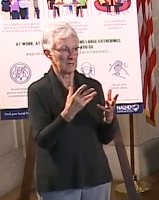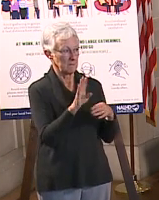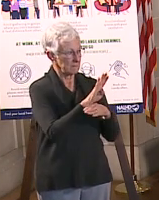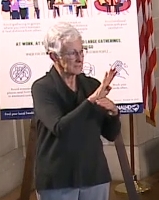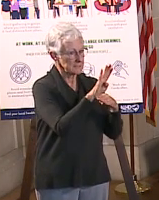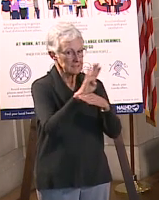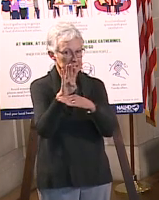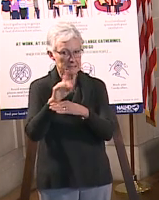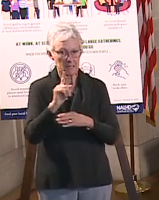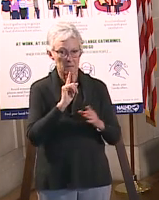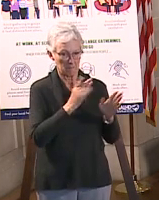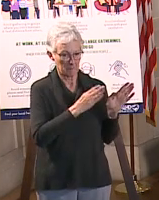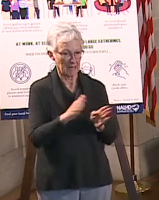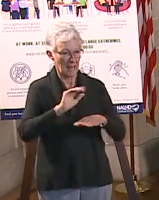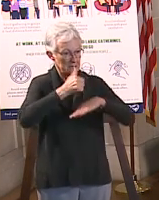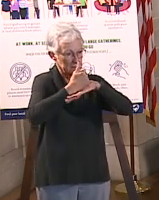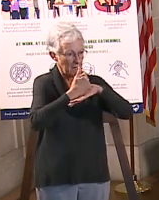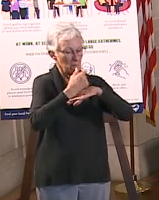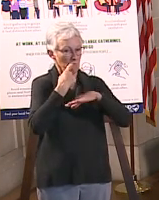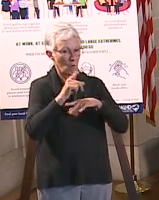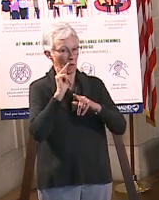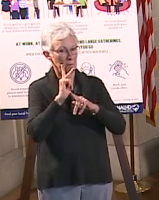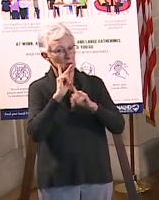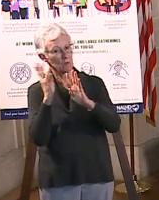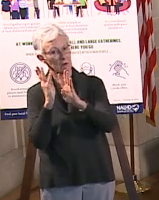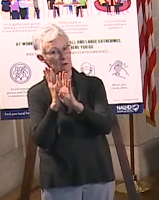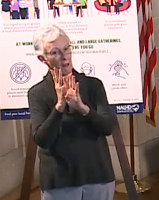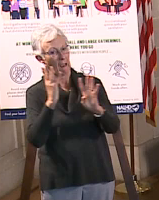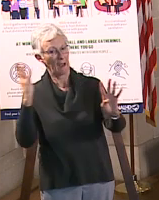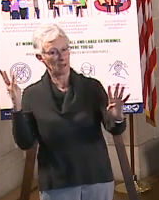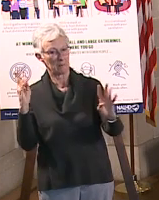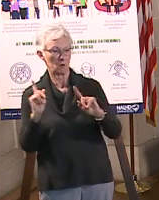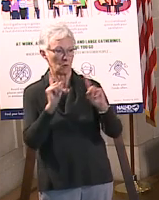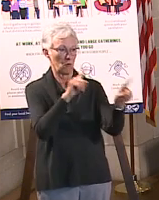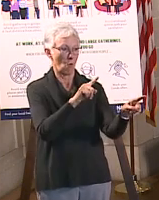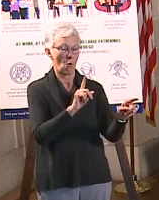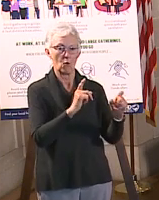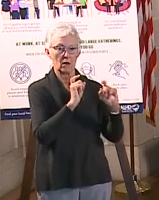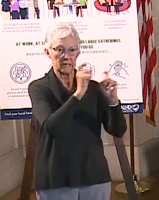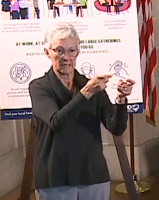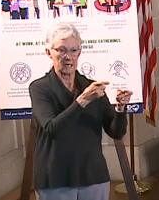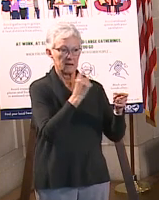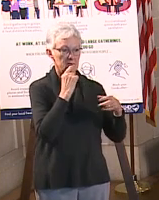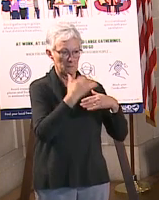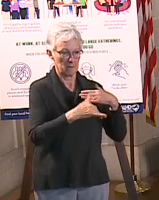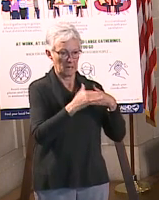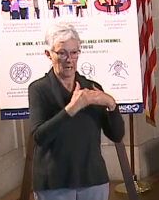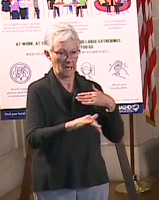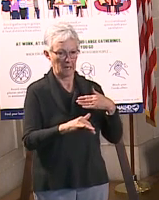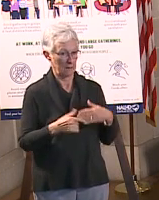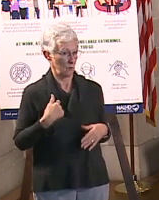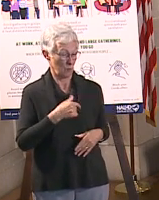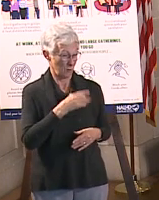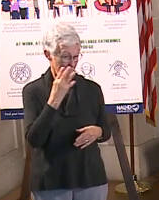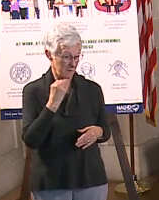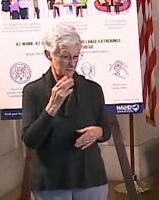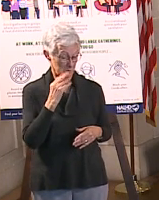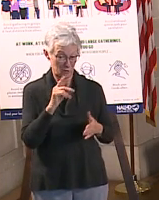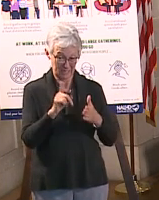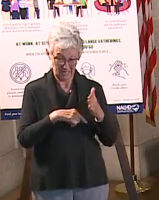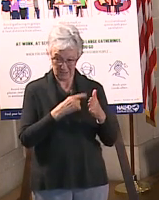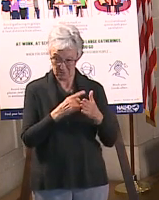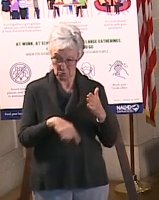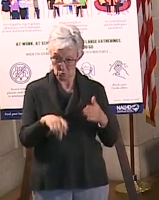in Nebraska alone, since the beginning of the pandemic, we have seen the cancellation of more than 1,300 blood